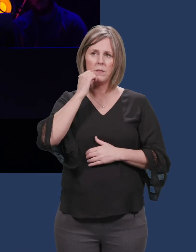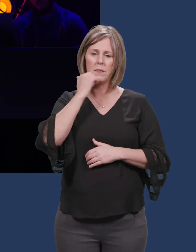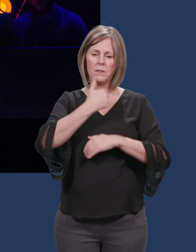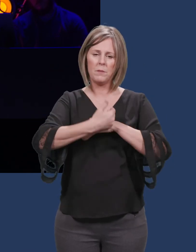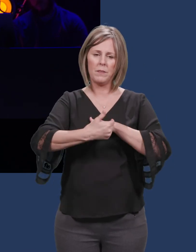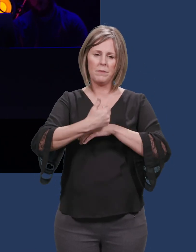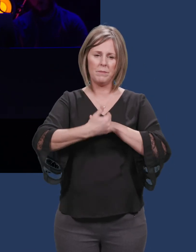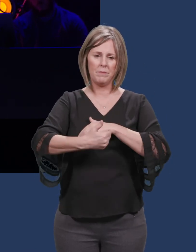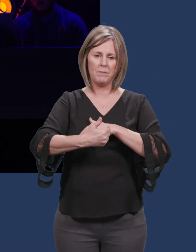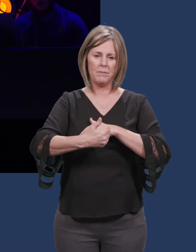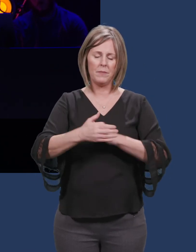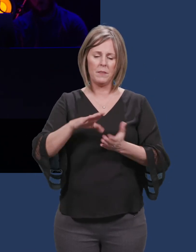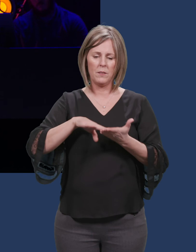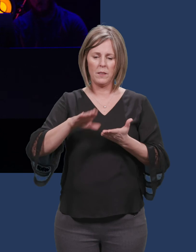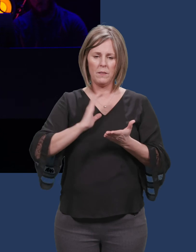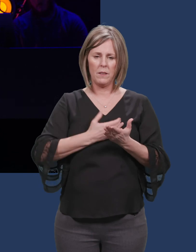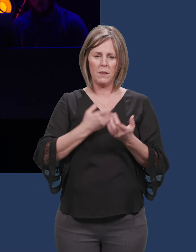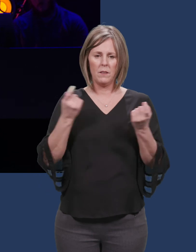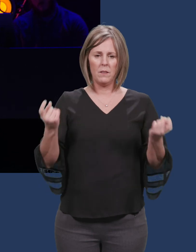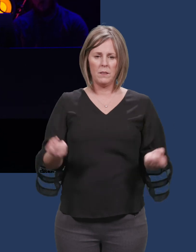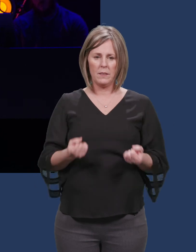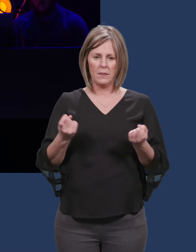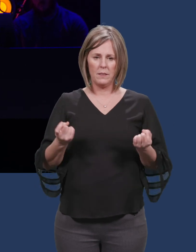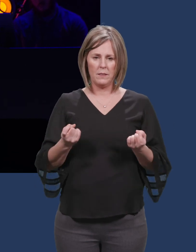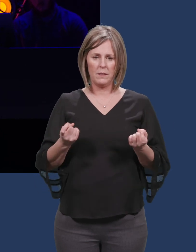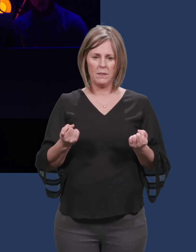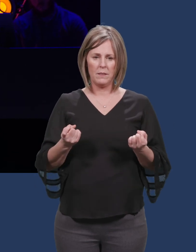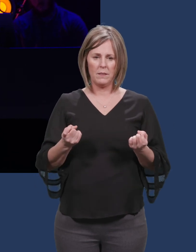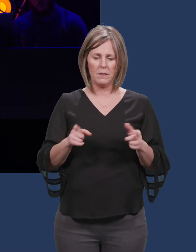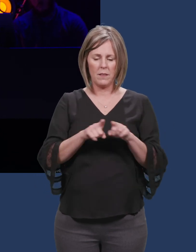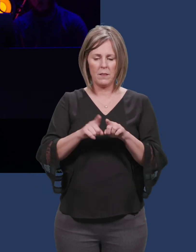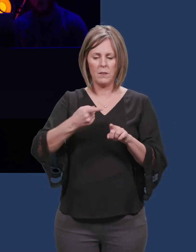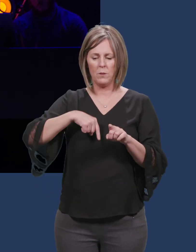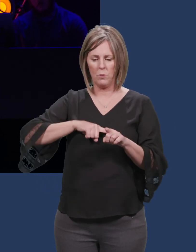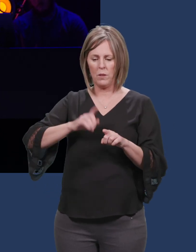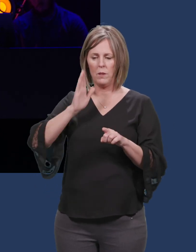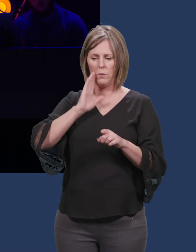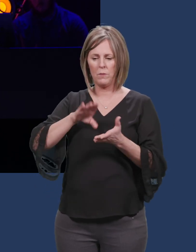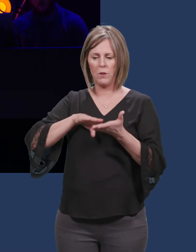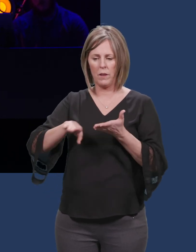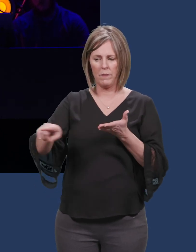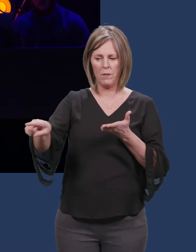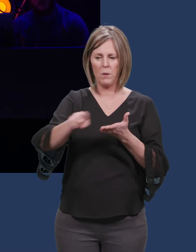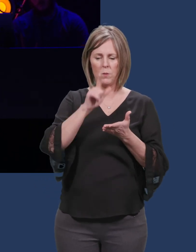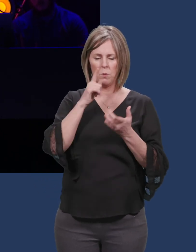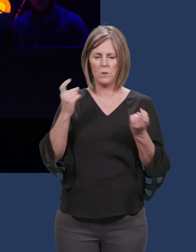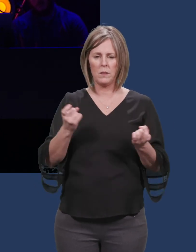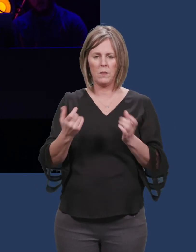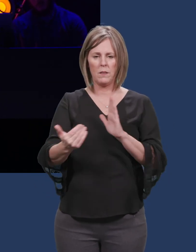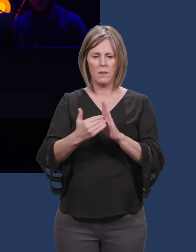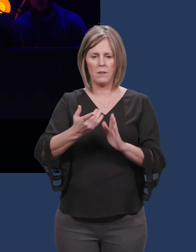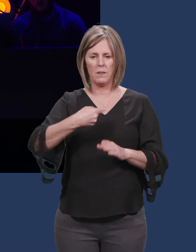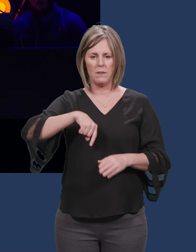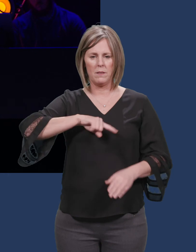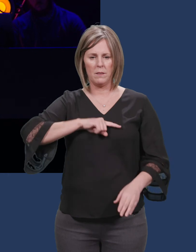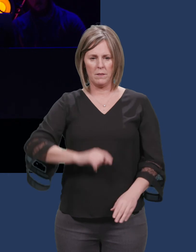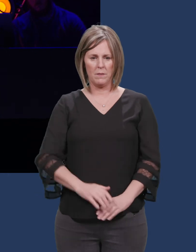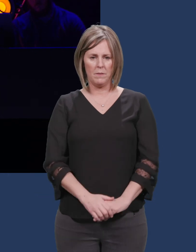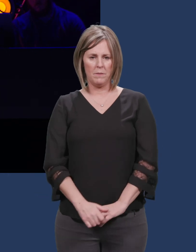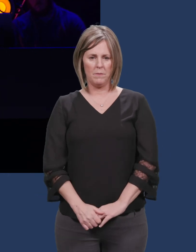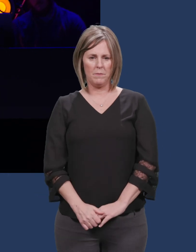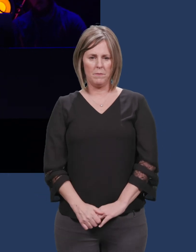our daily bread. Forgive us our sins as we forgive those who sin against